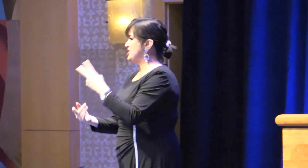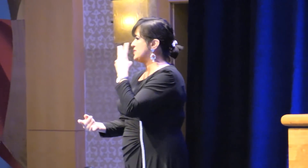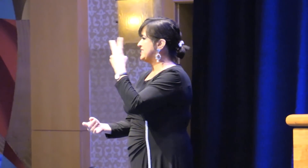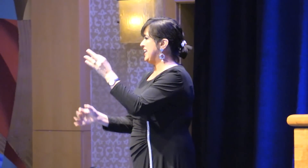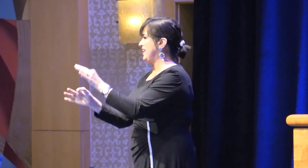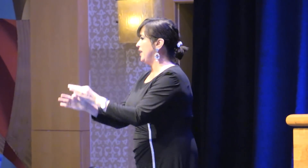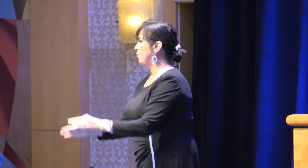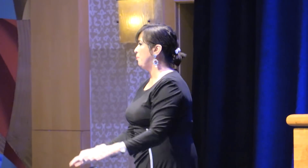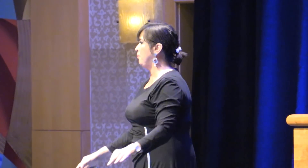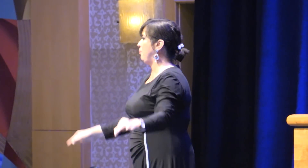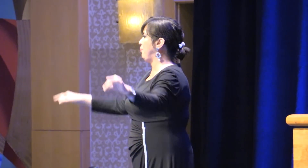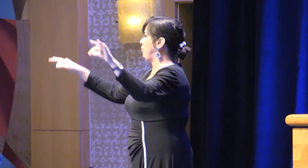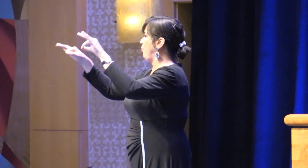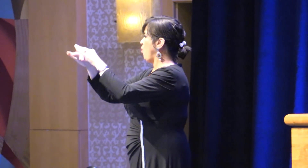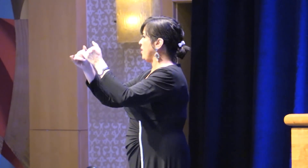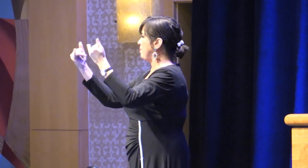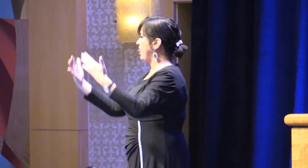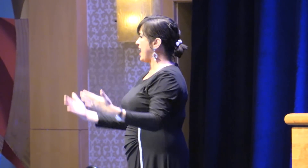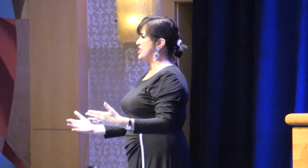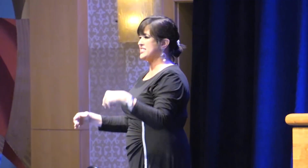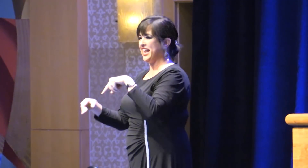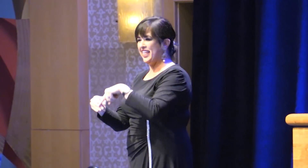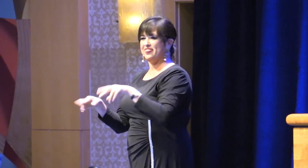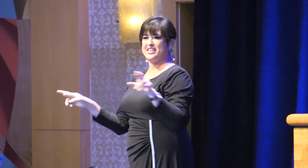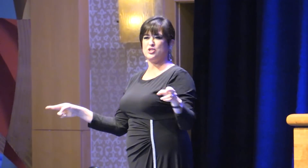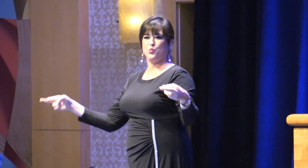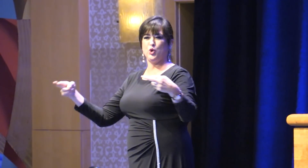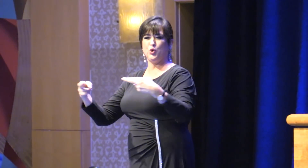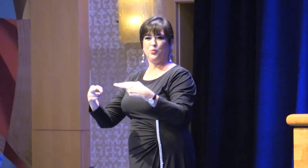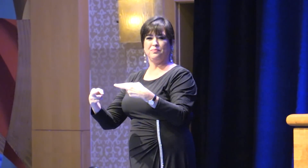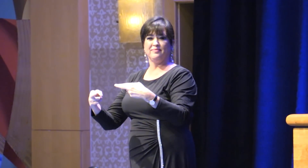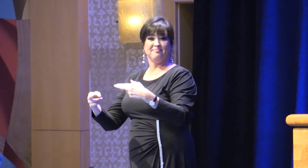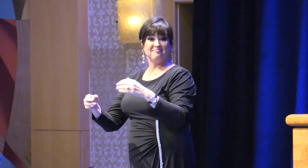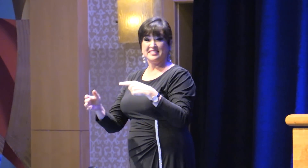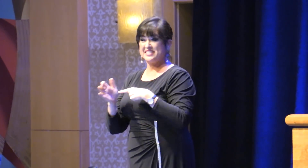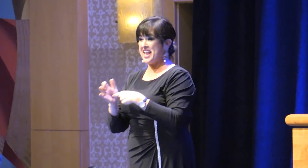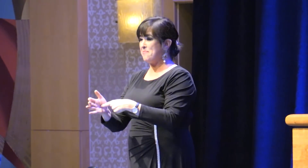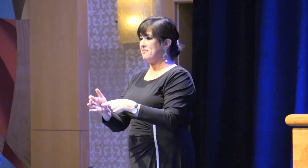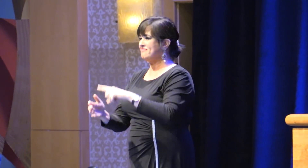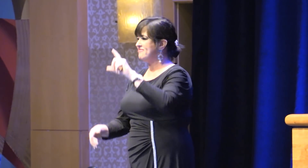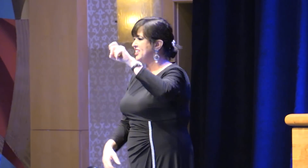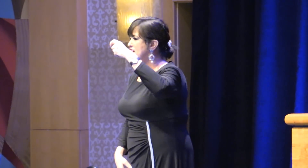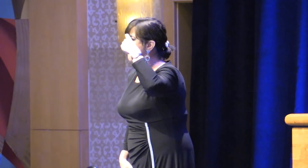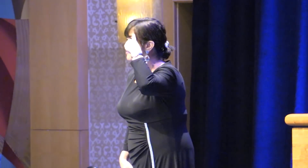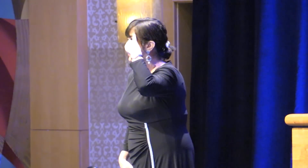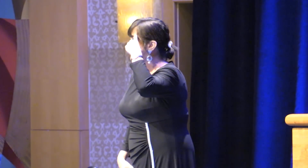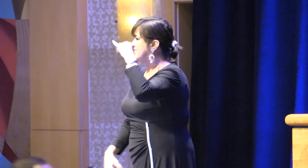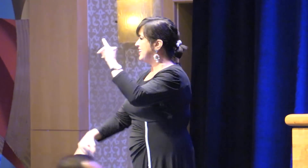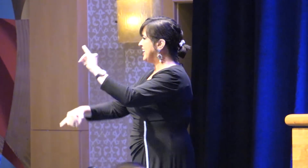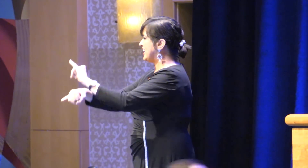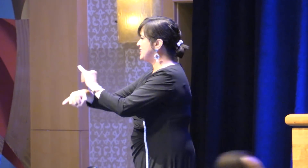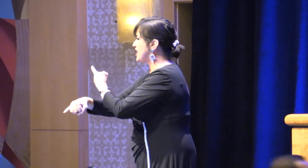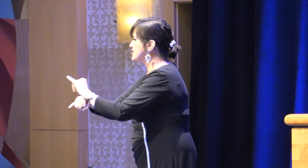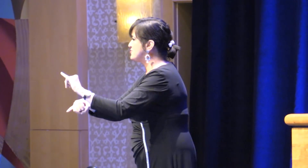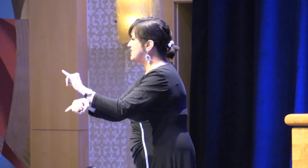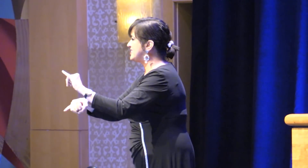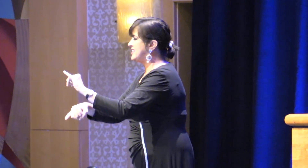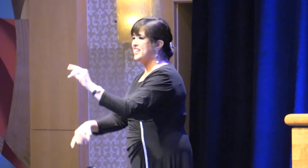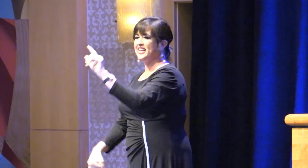It is so nice to see so many key players in the audience this evening. We have individuals